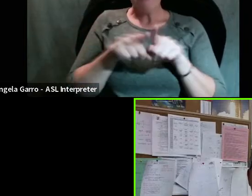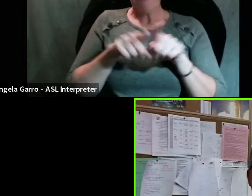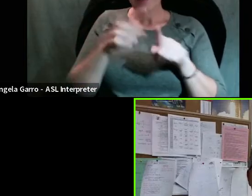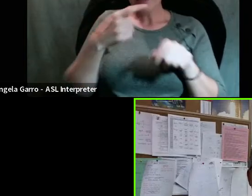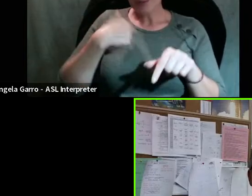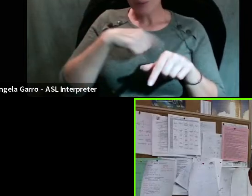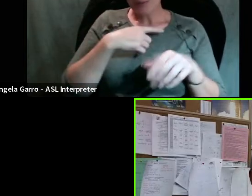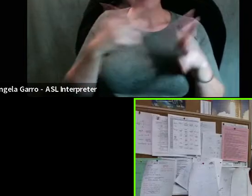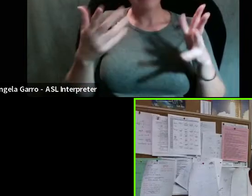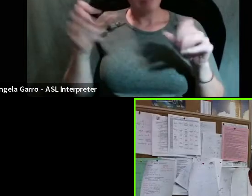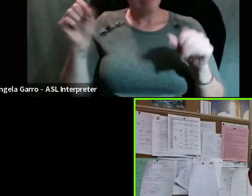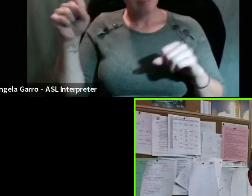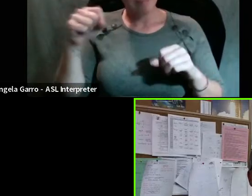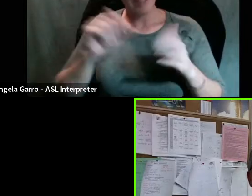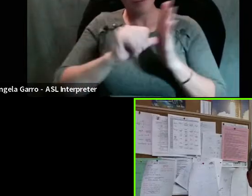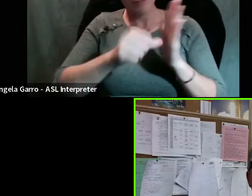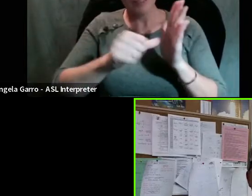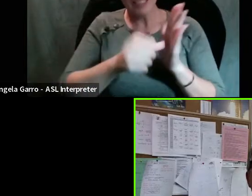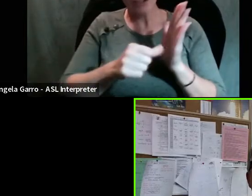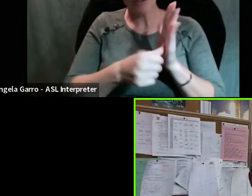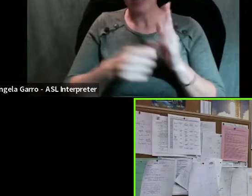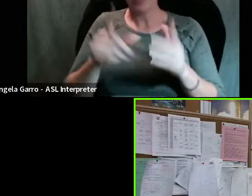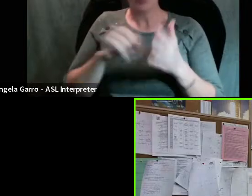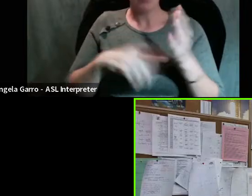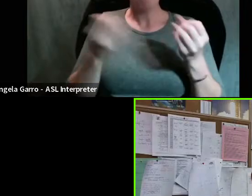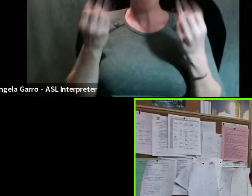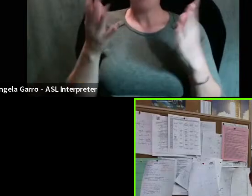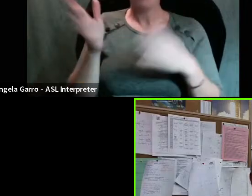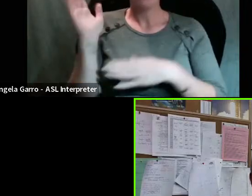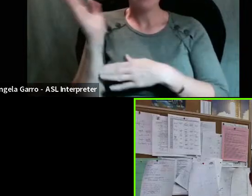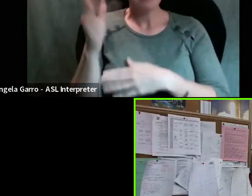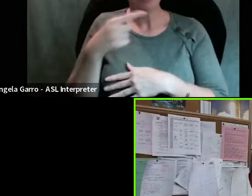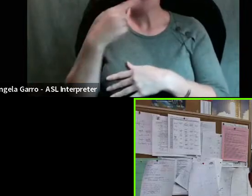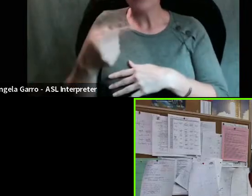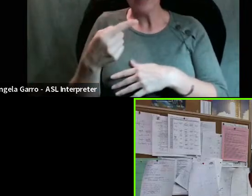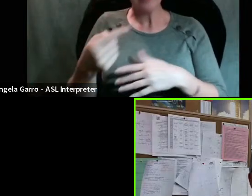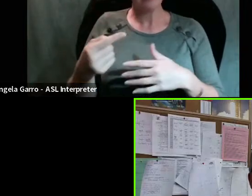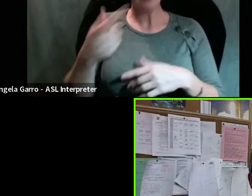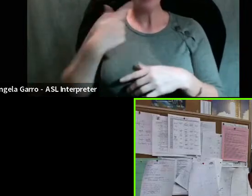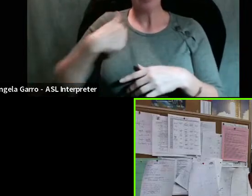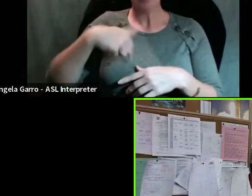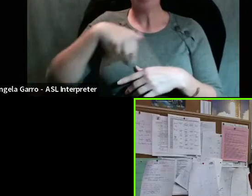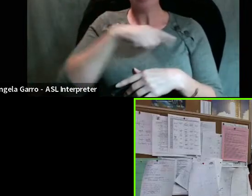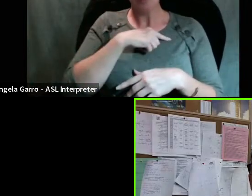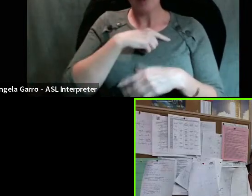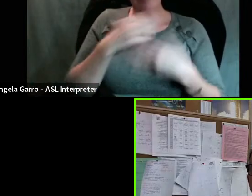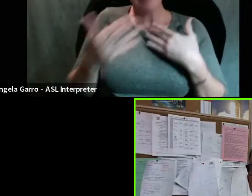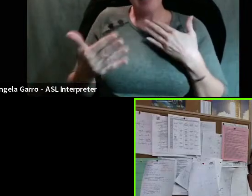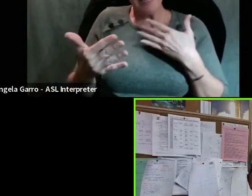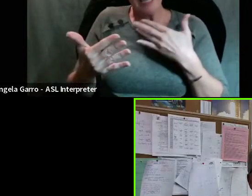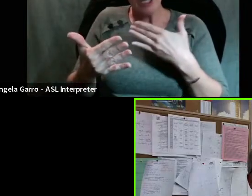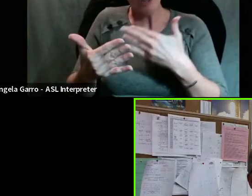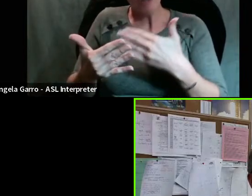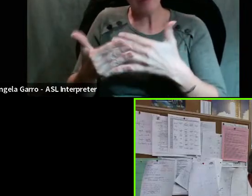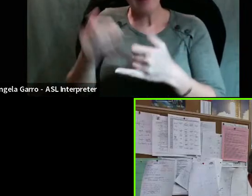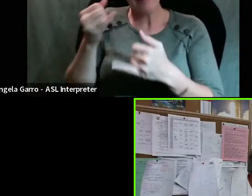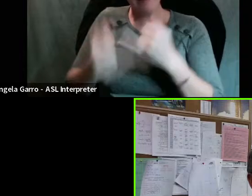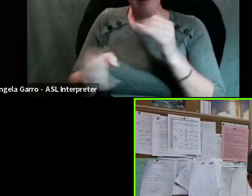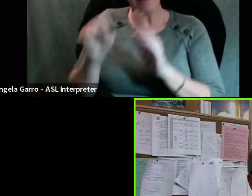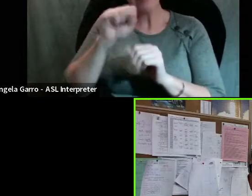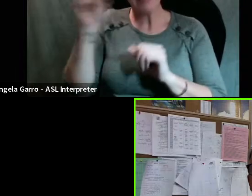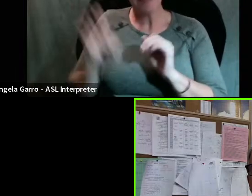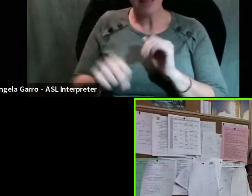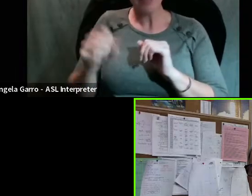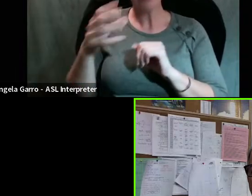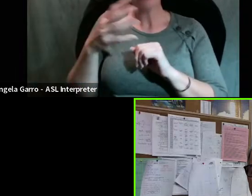Yes, I would just reiterate with what many speakers have said, that we're, nearing the end of the semester,